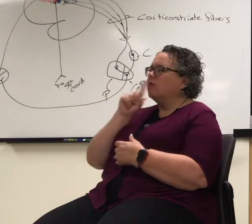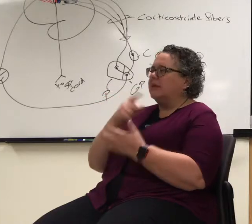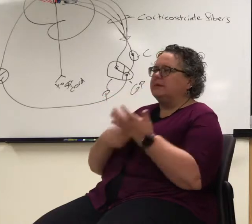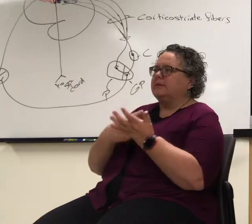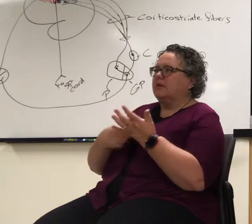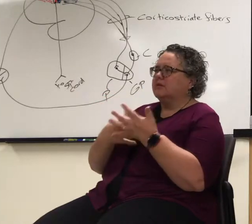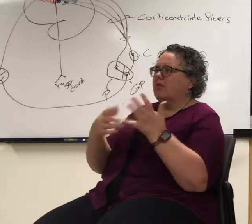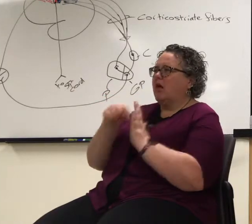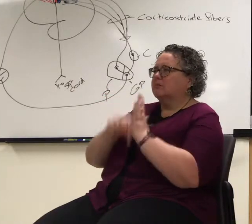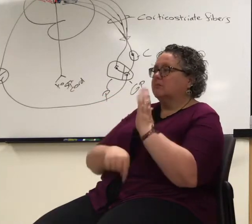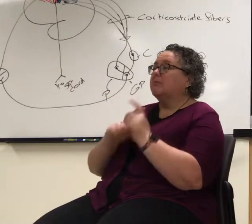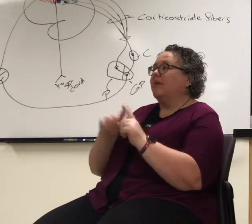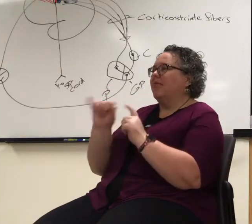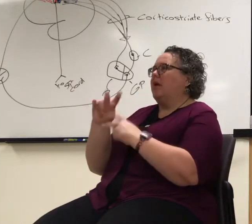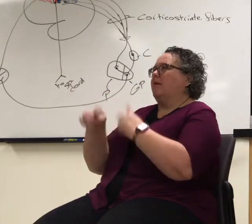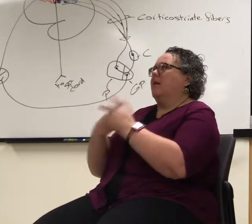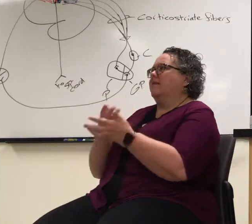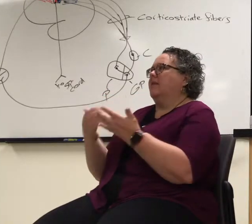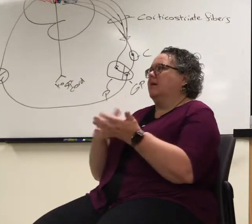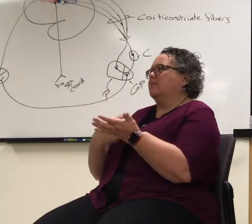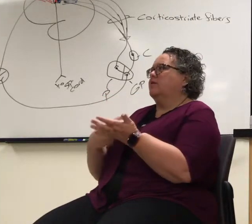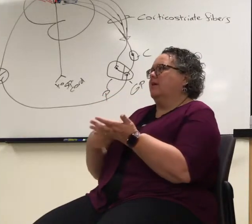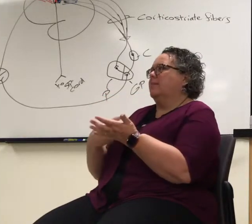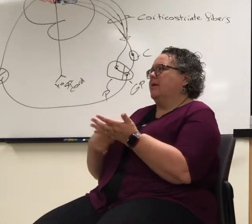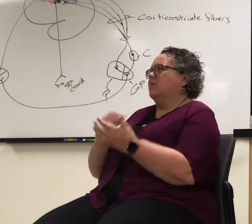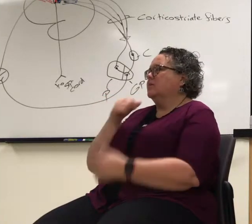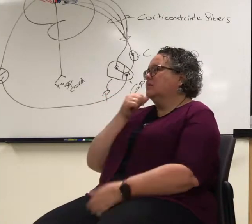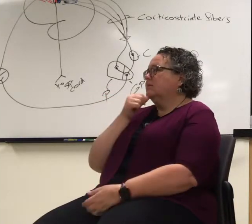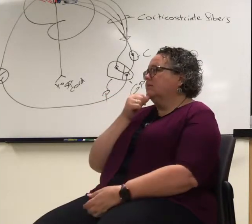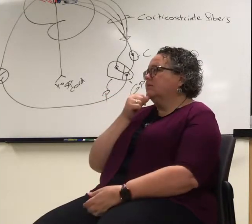but that's the kind of thing I'm talking about,